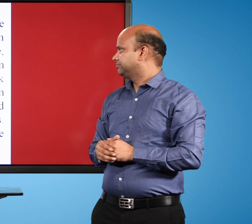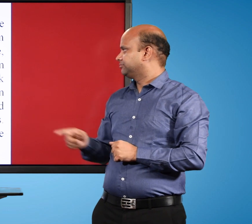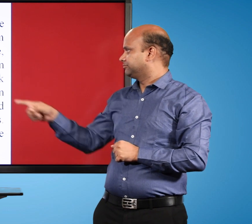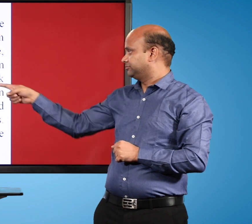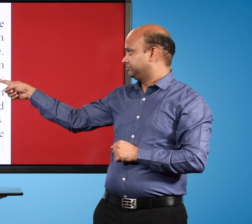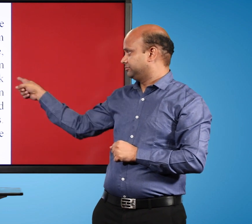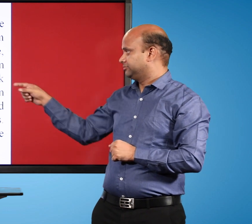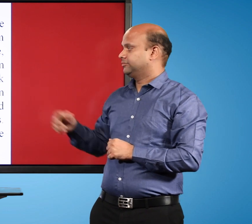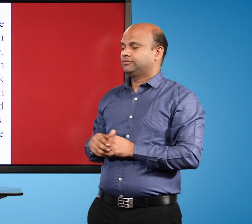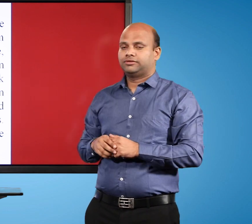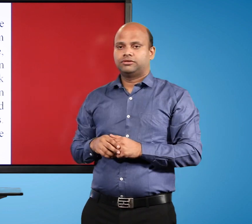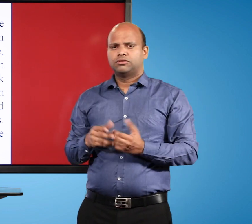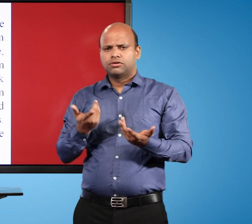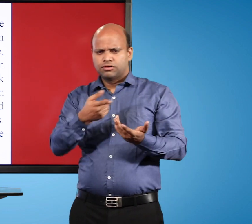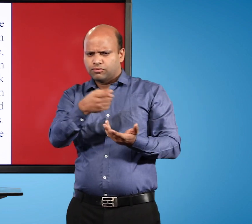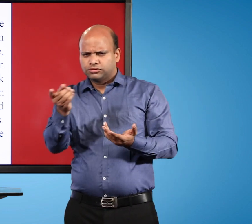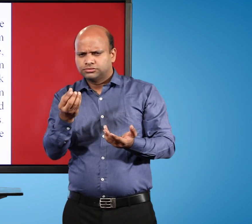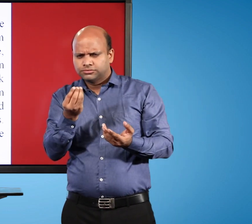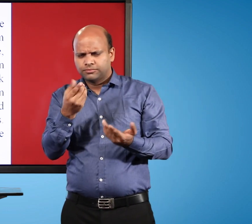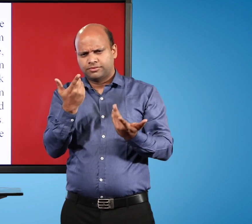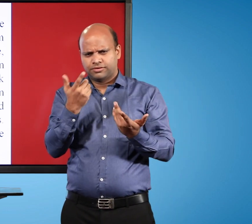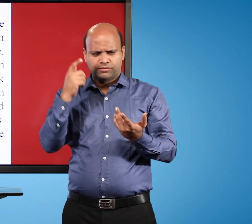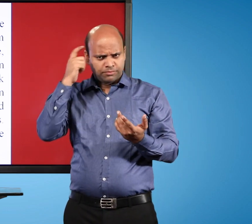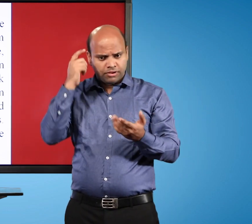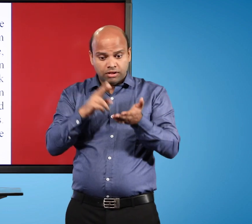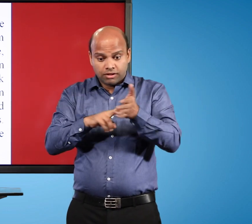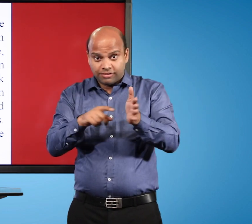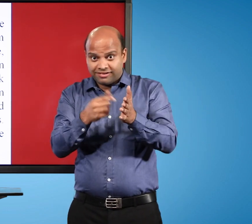there are many others that can come to our mind